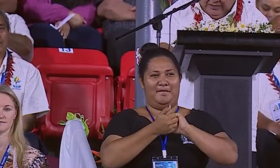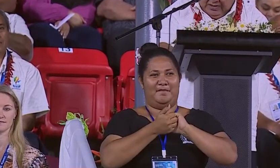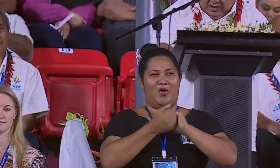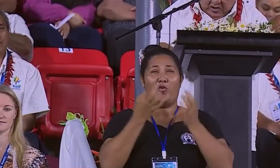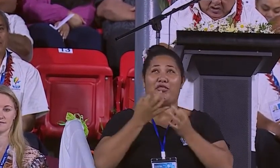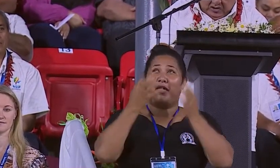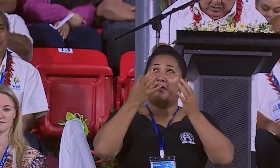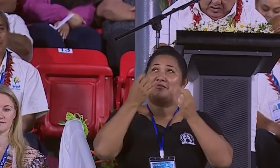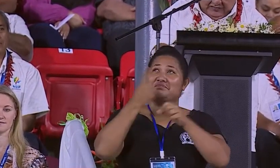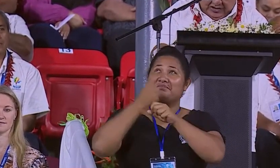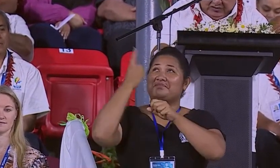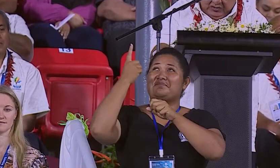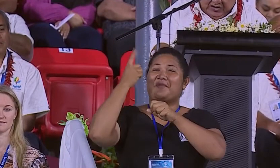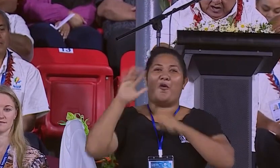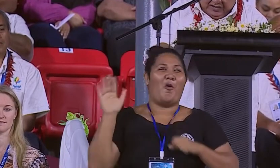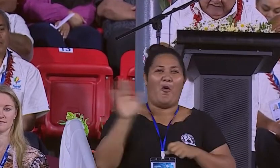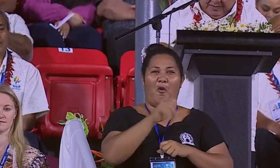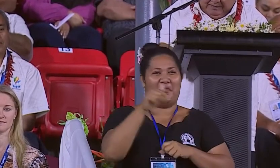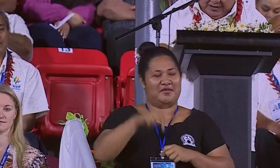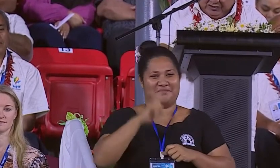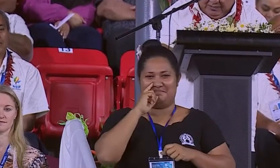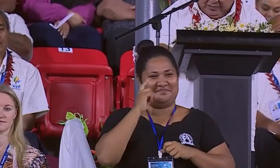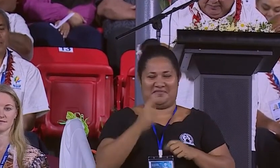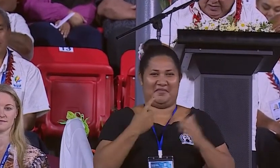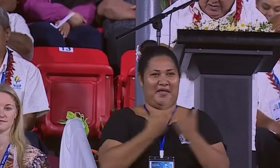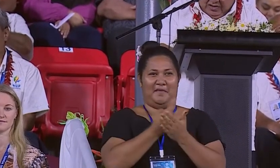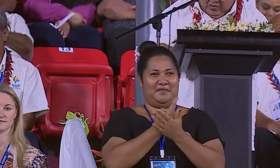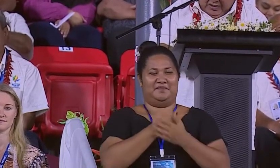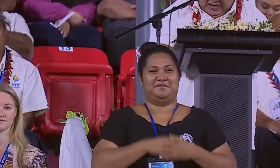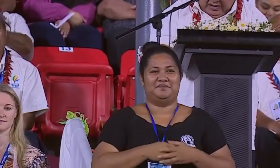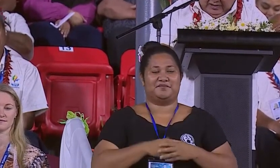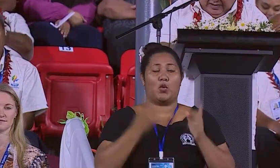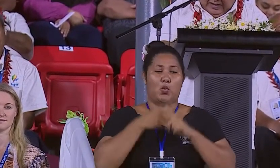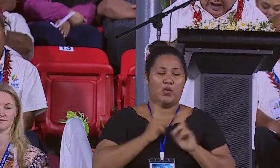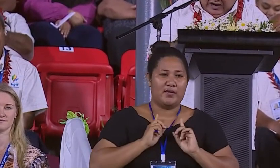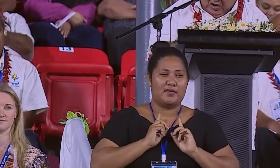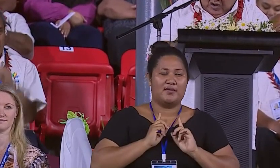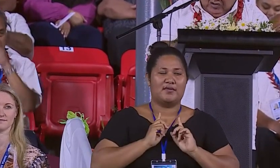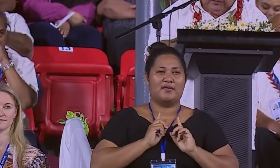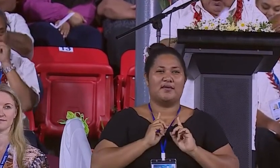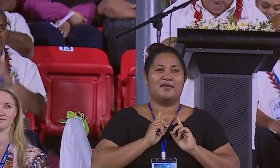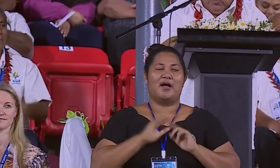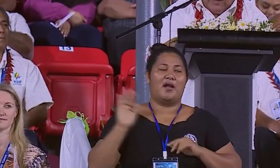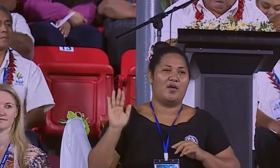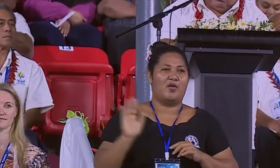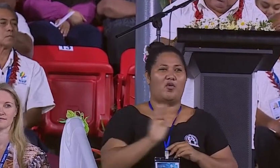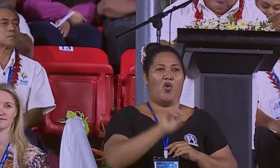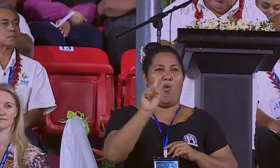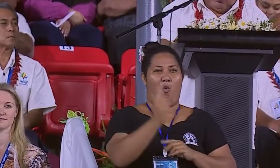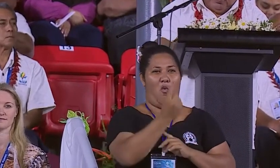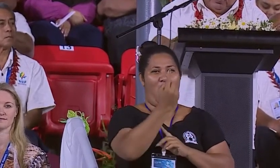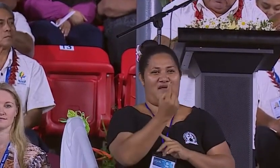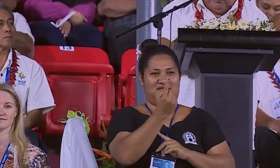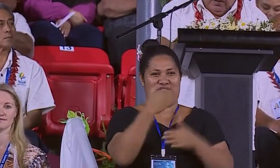help all of this would not have been possible. We are all one